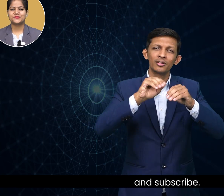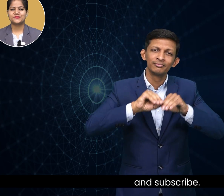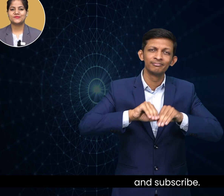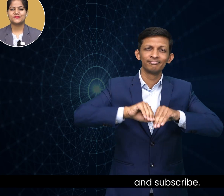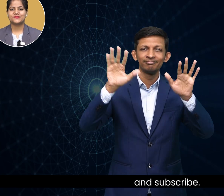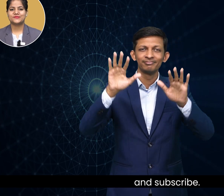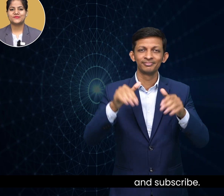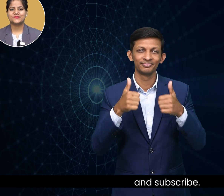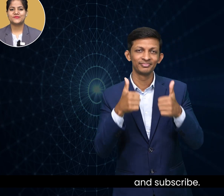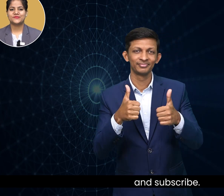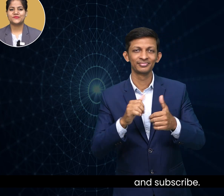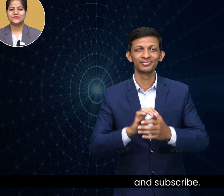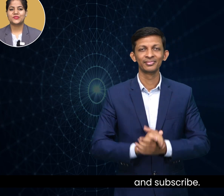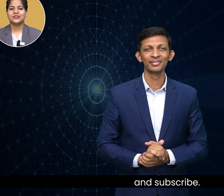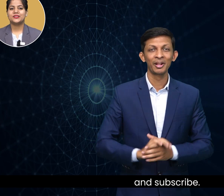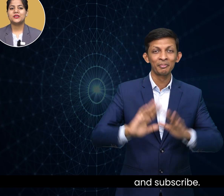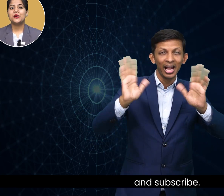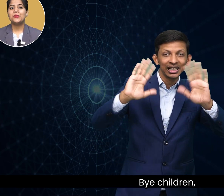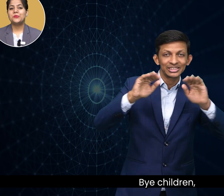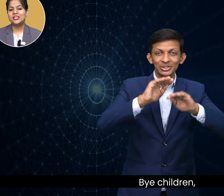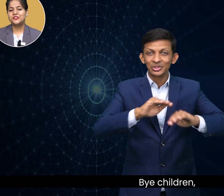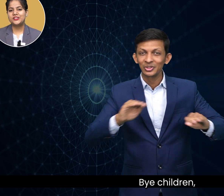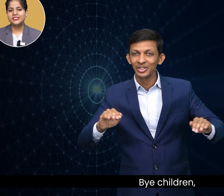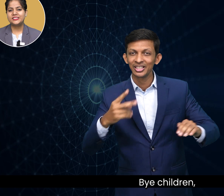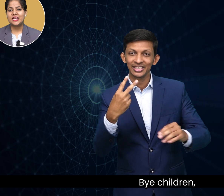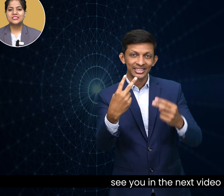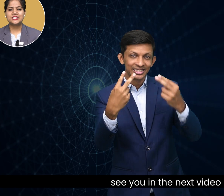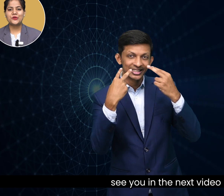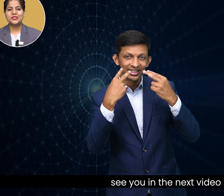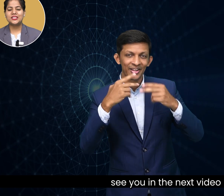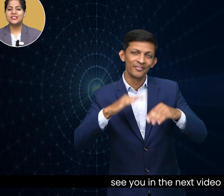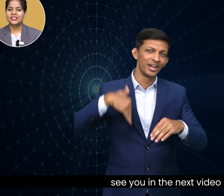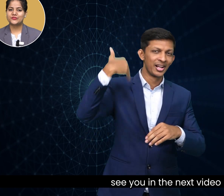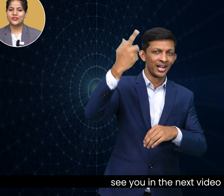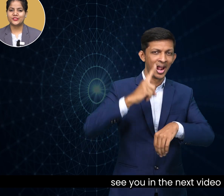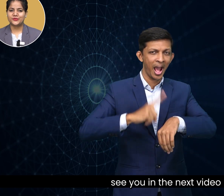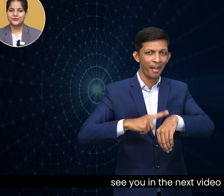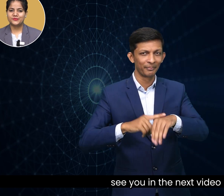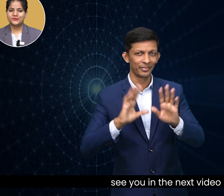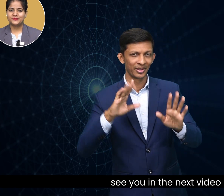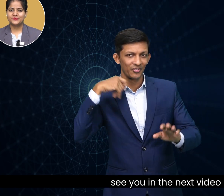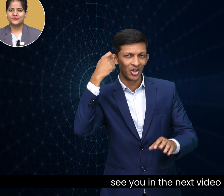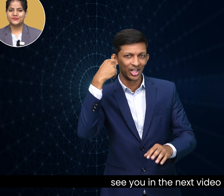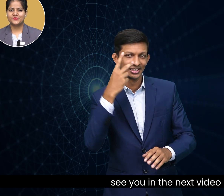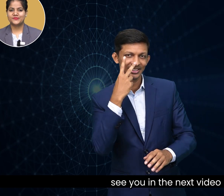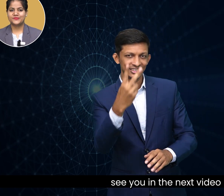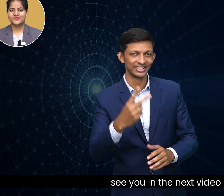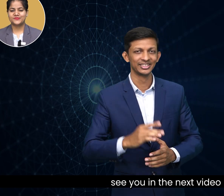Bye children. See you in the next video.